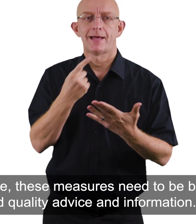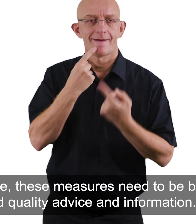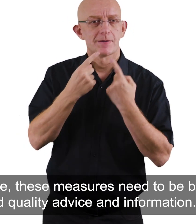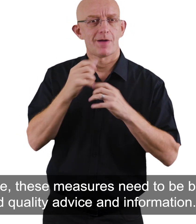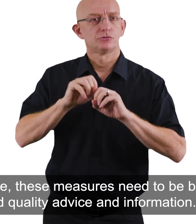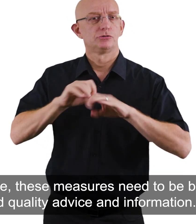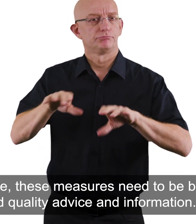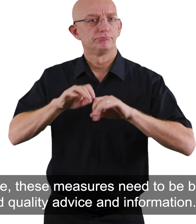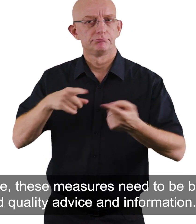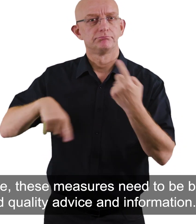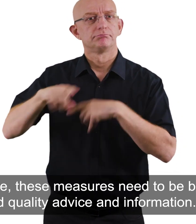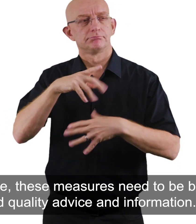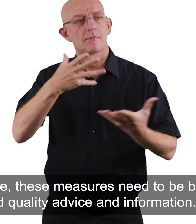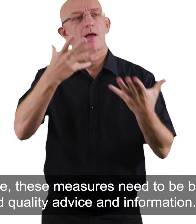and information.